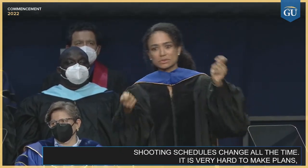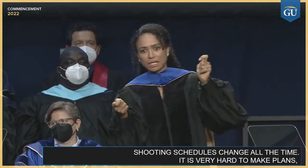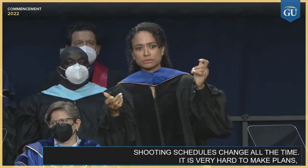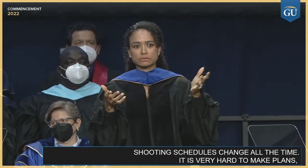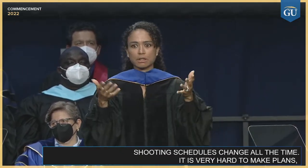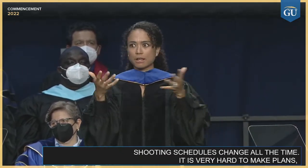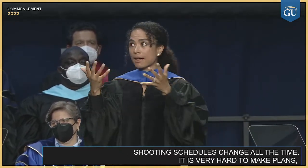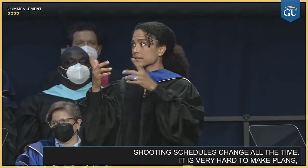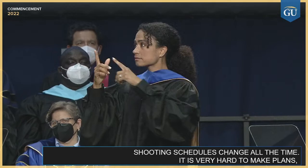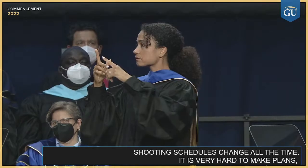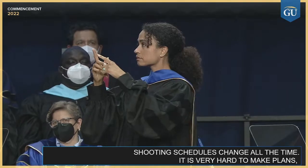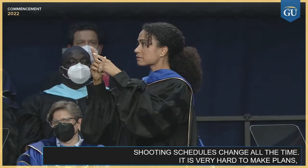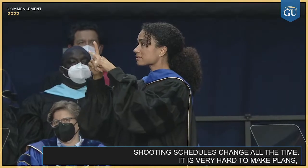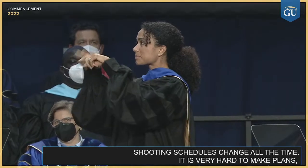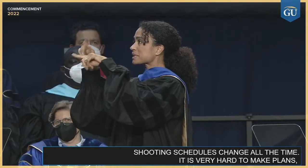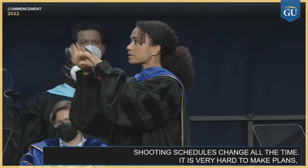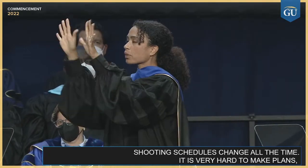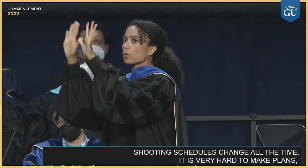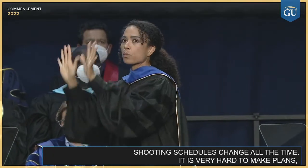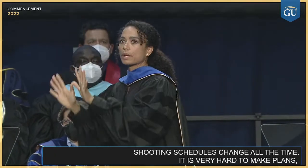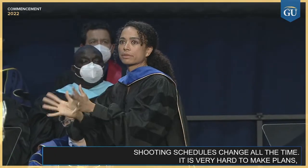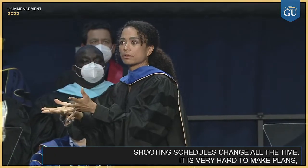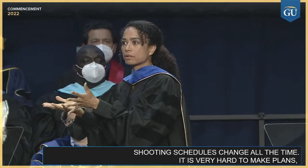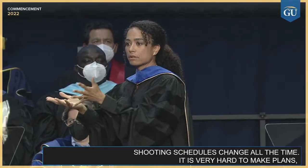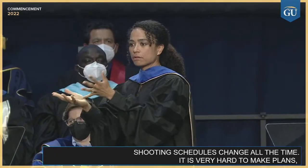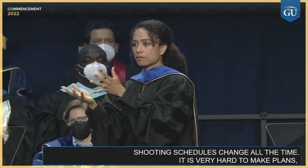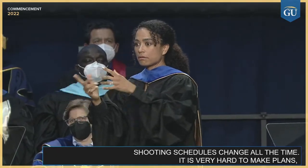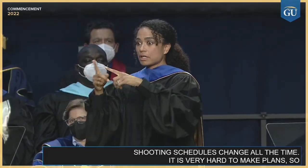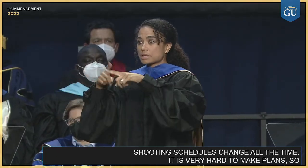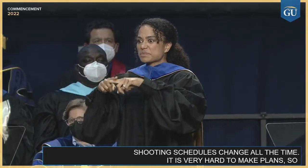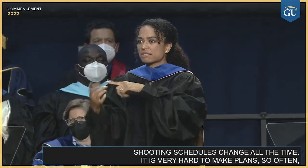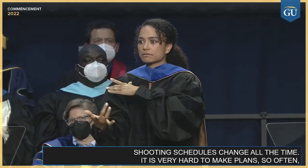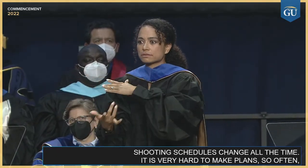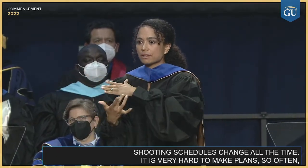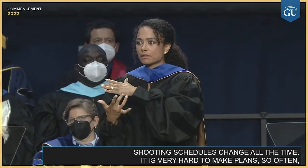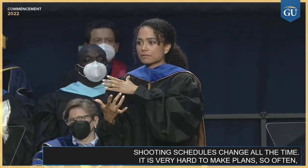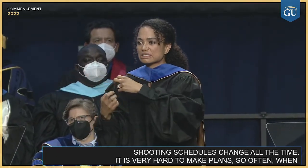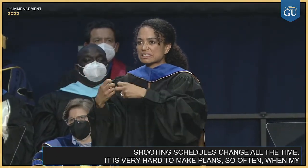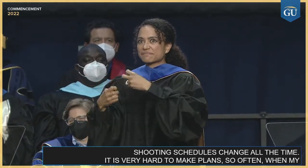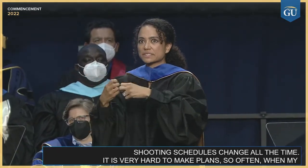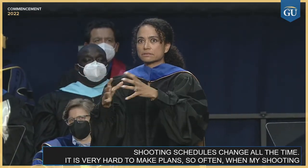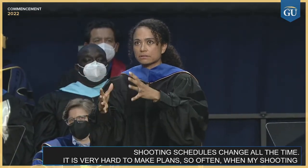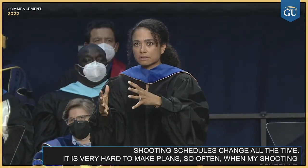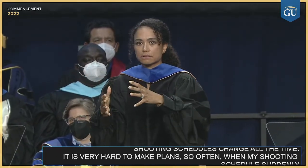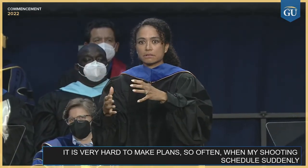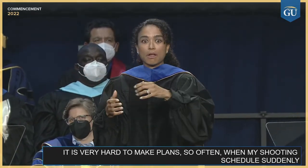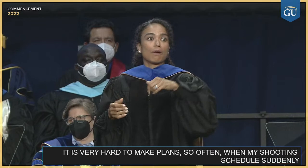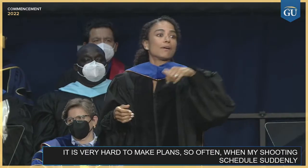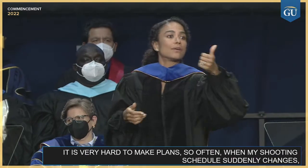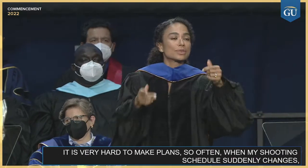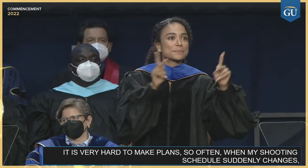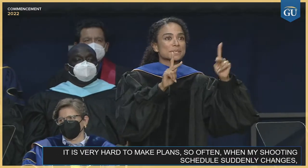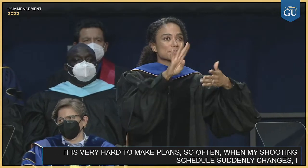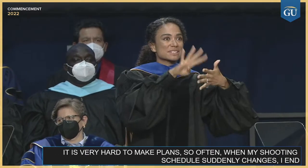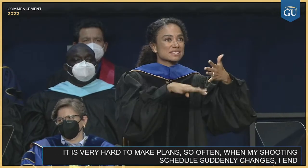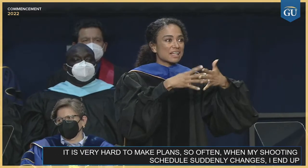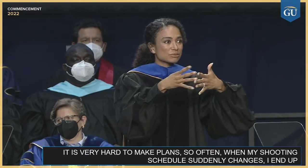my shooting schedule suddenly changes, I end up having to cancel my plans. It depends on the weather,